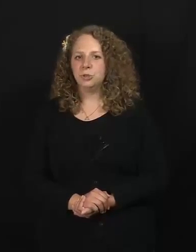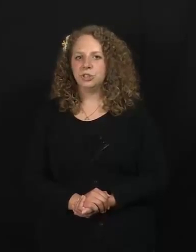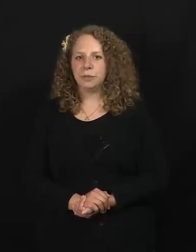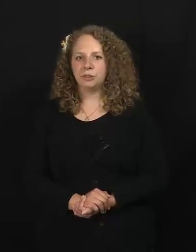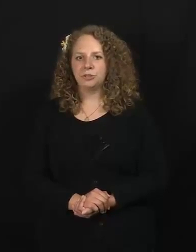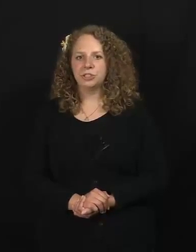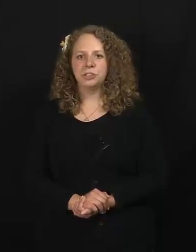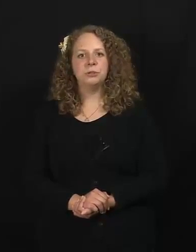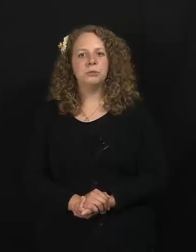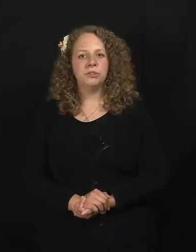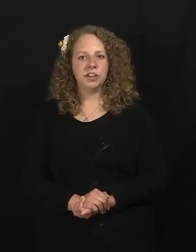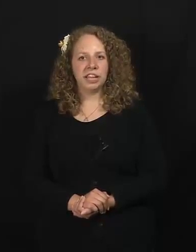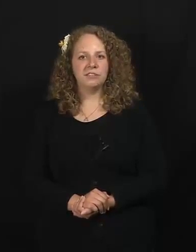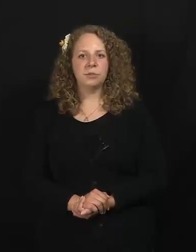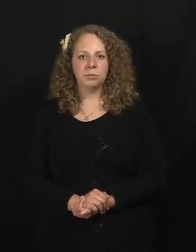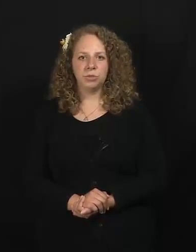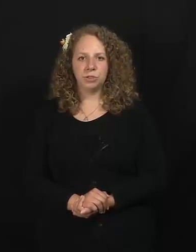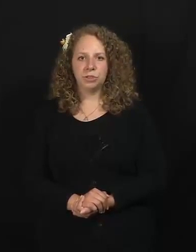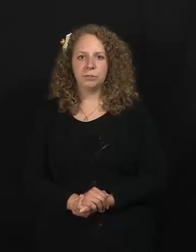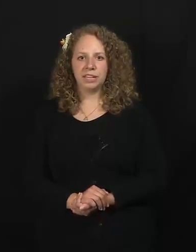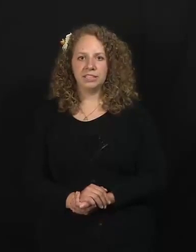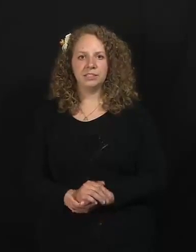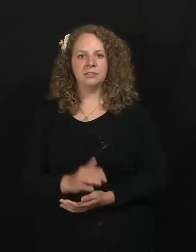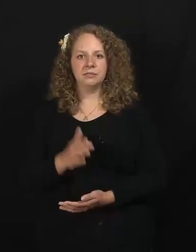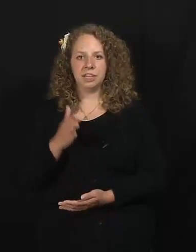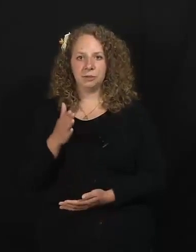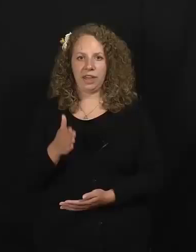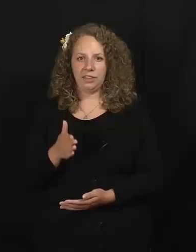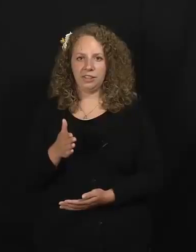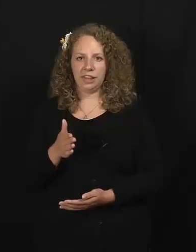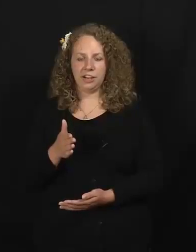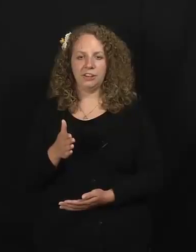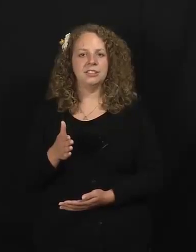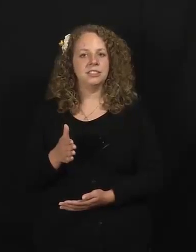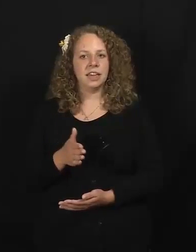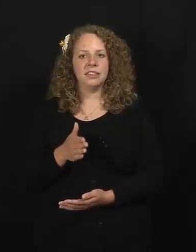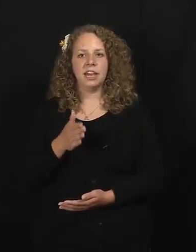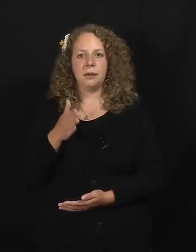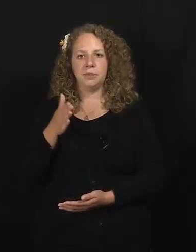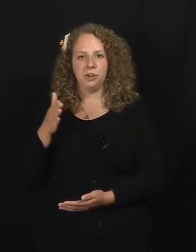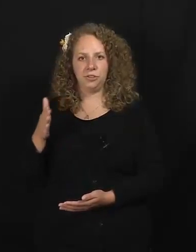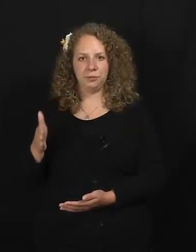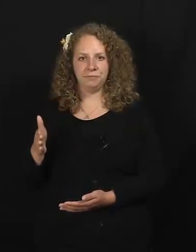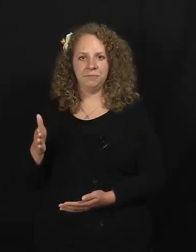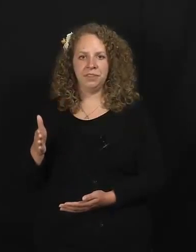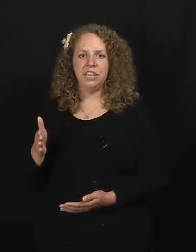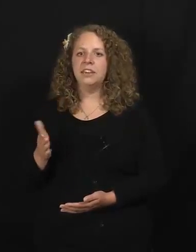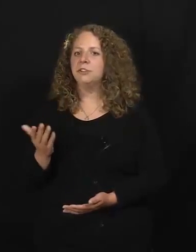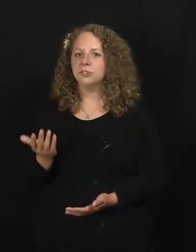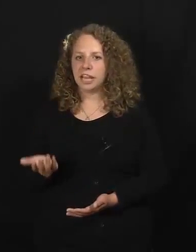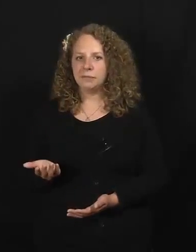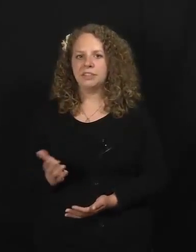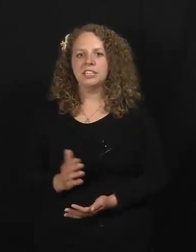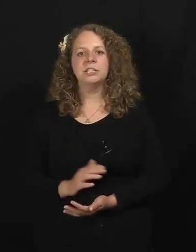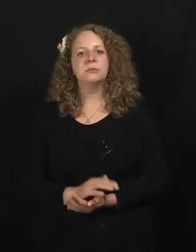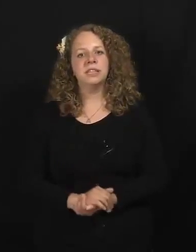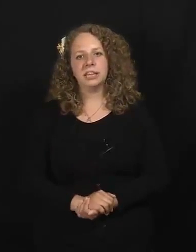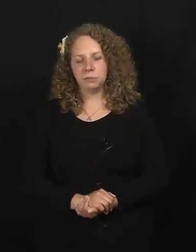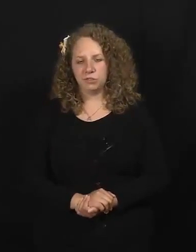choose to bounce, you will move your hand from the place that you end the letter slightly up and over. If you were typing this, it would be like moving